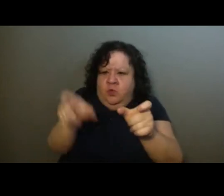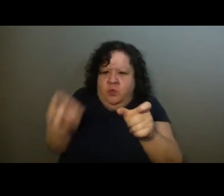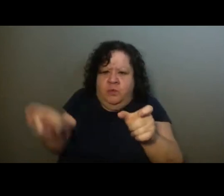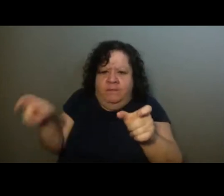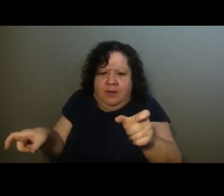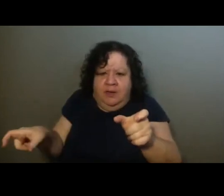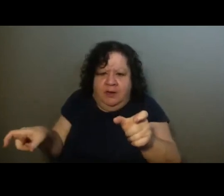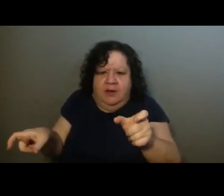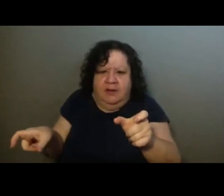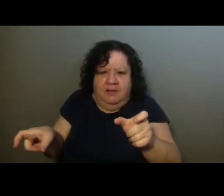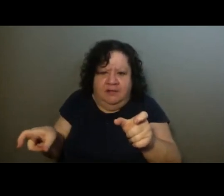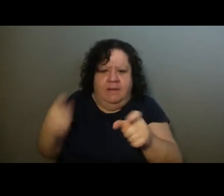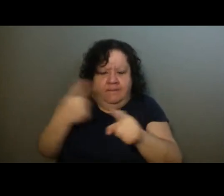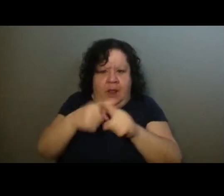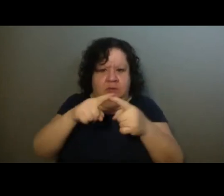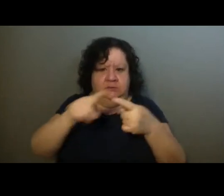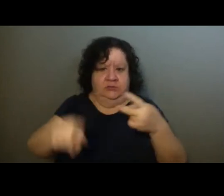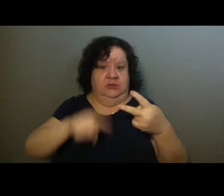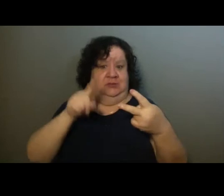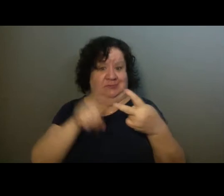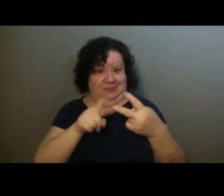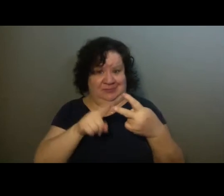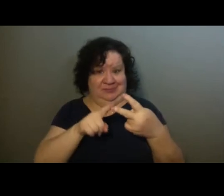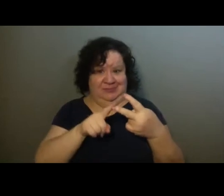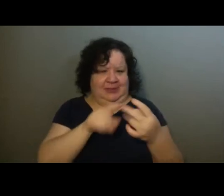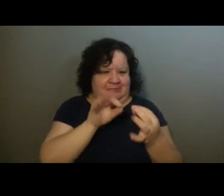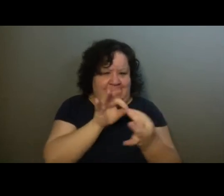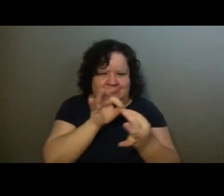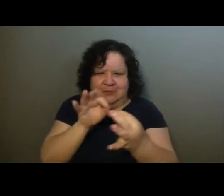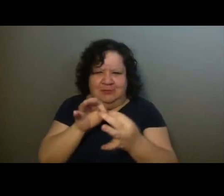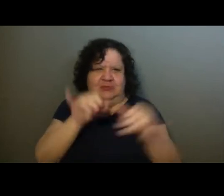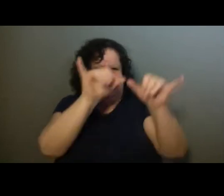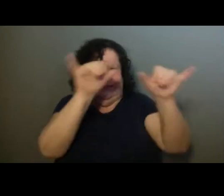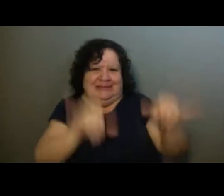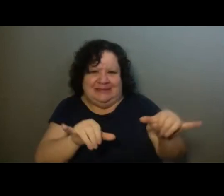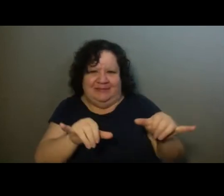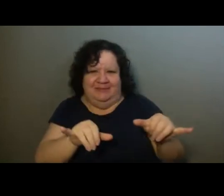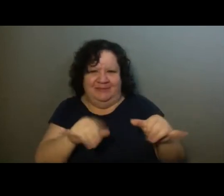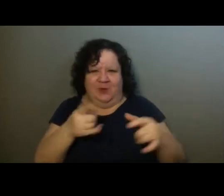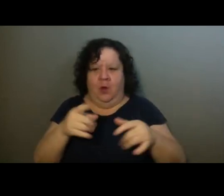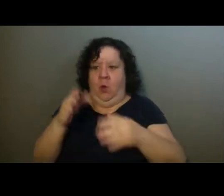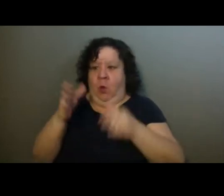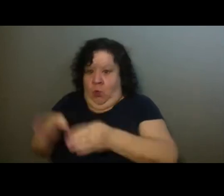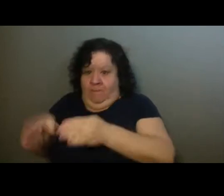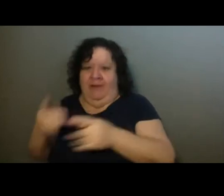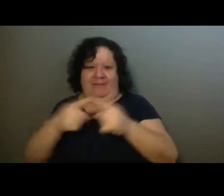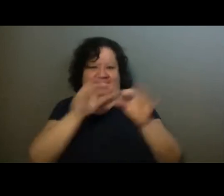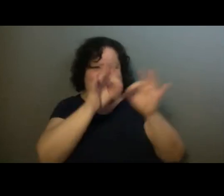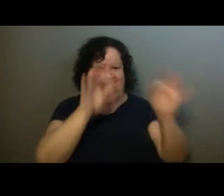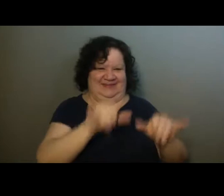complement the existing systems. So before explaining the two research which we have done and the solutions which we have come up